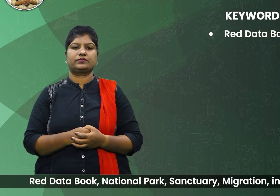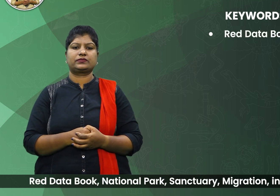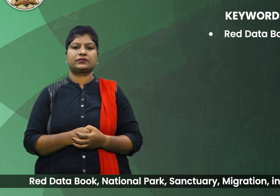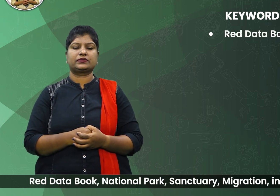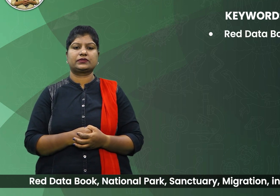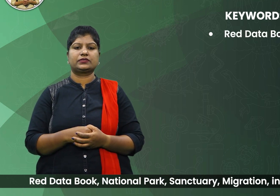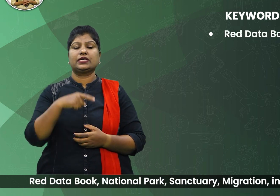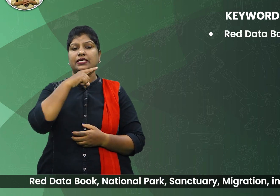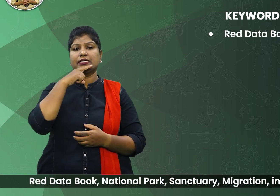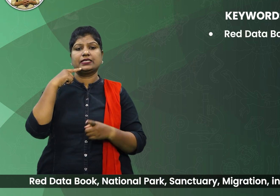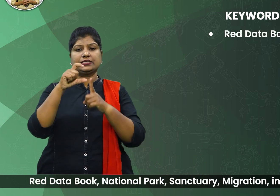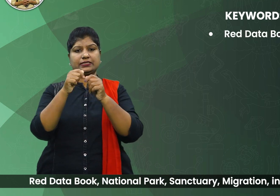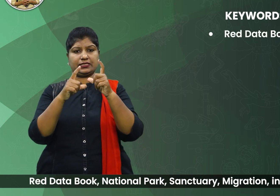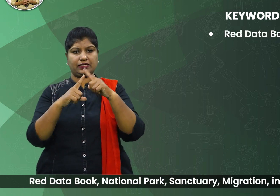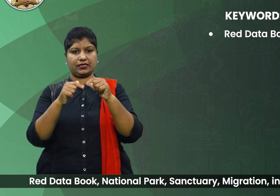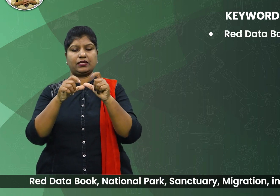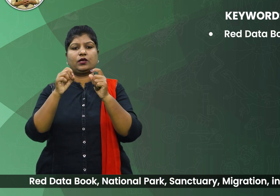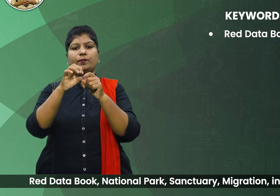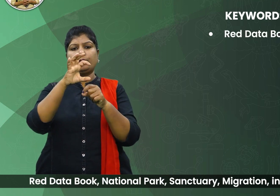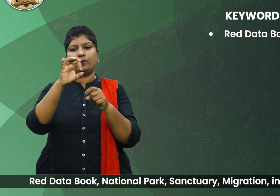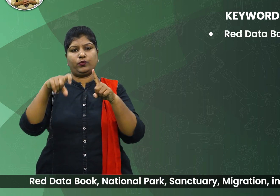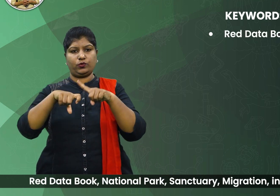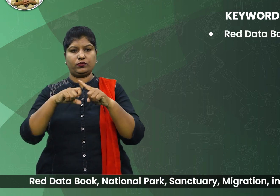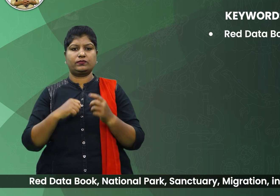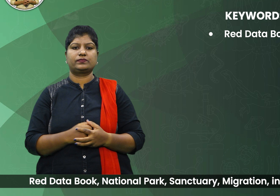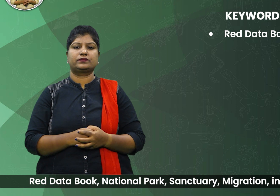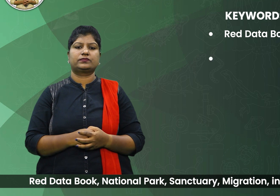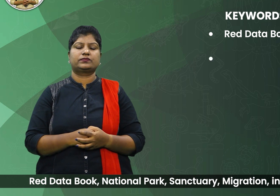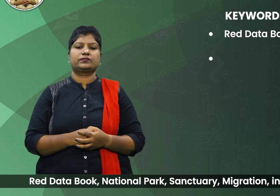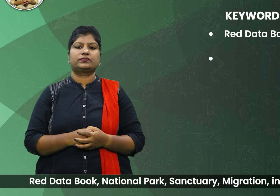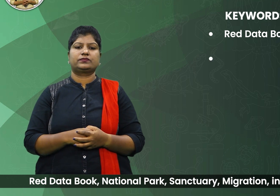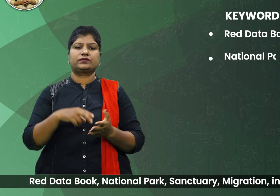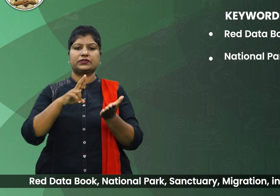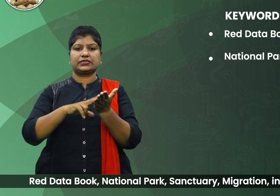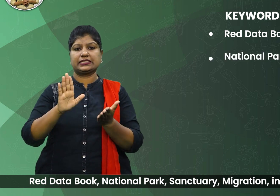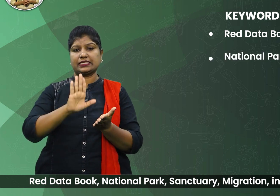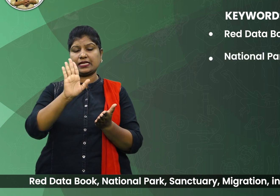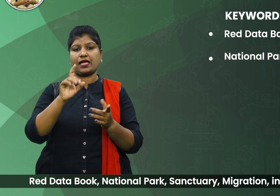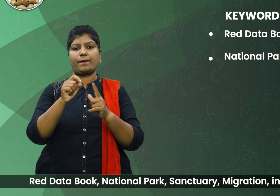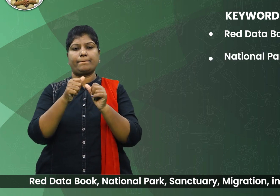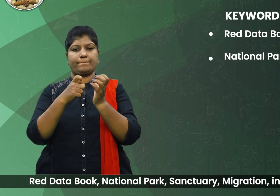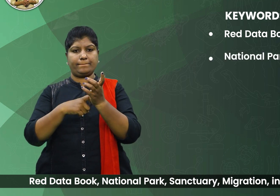Endemic species National park National